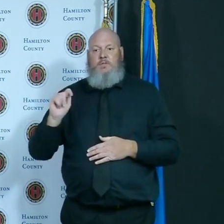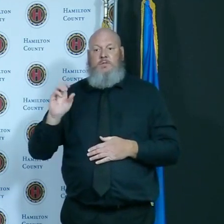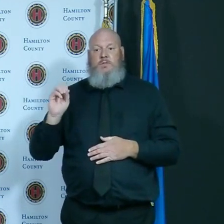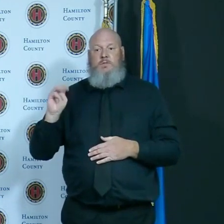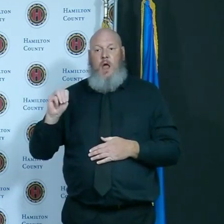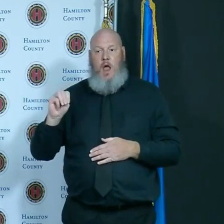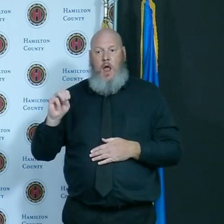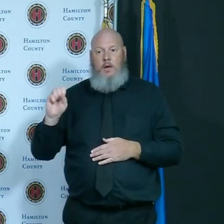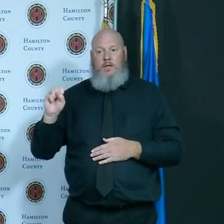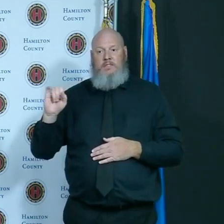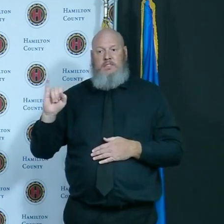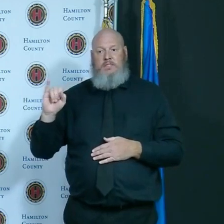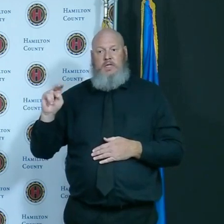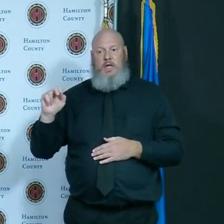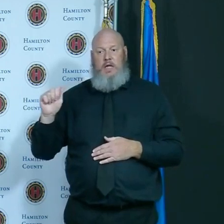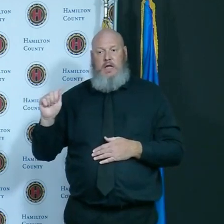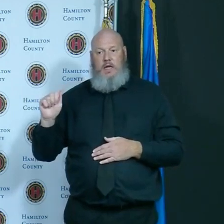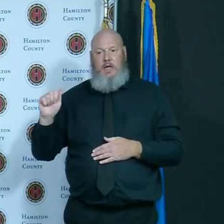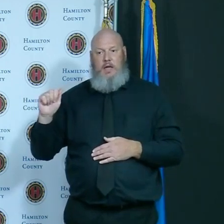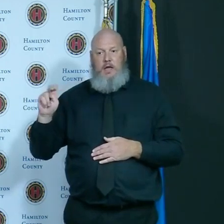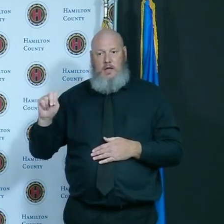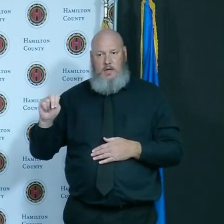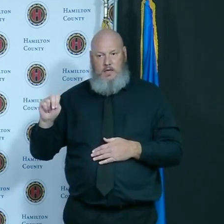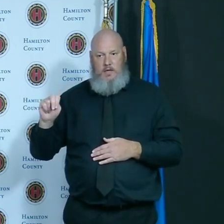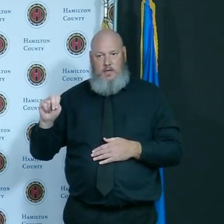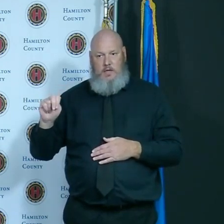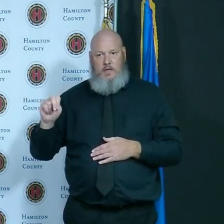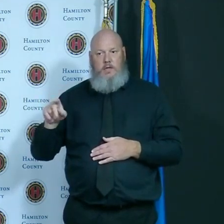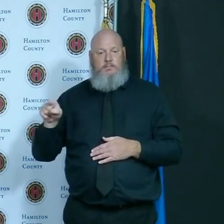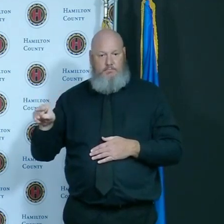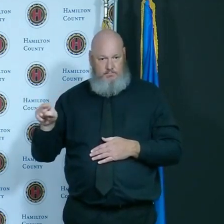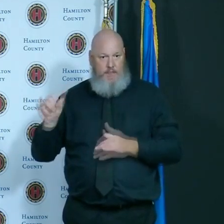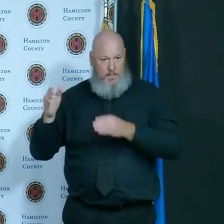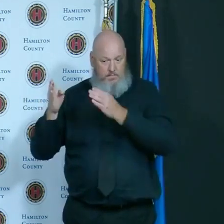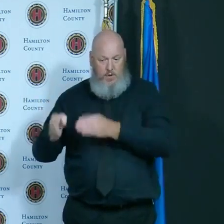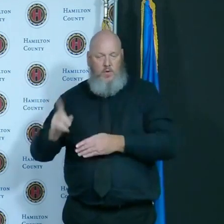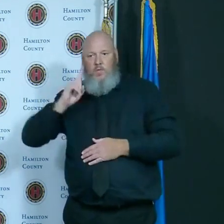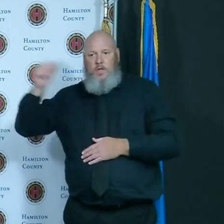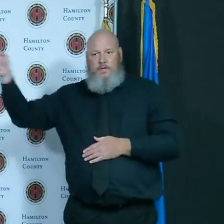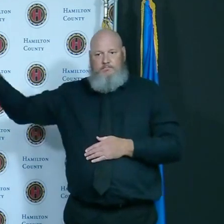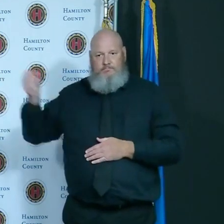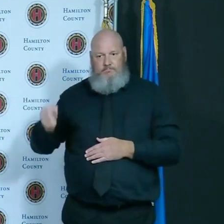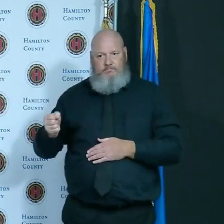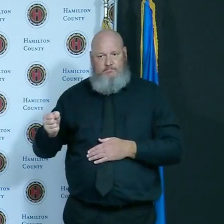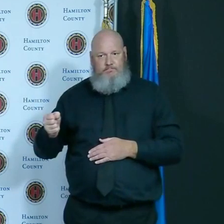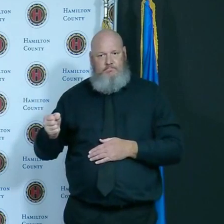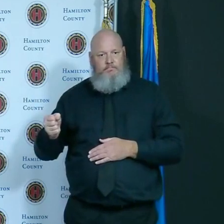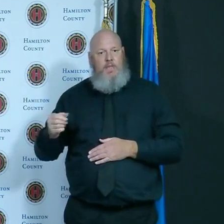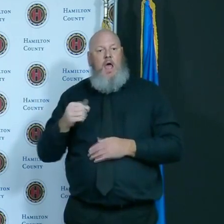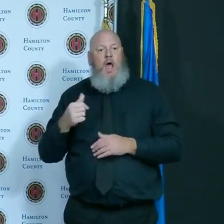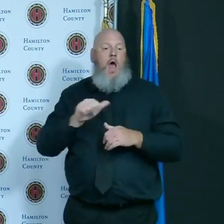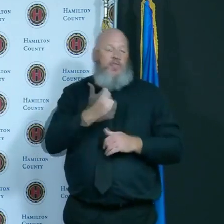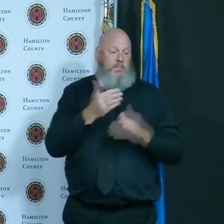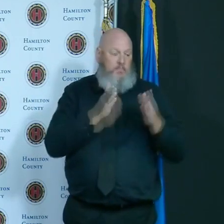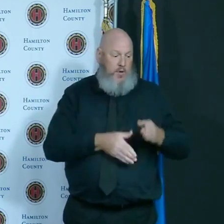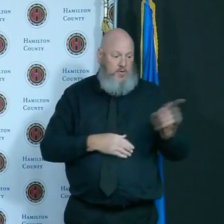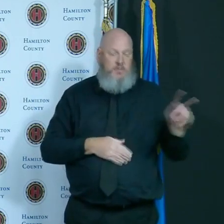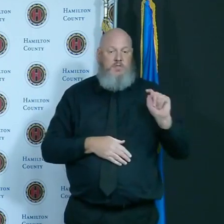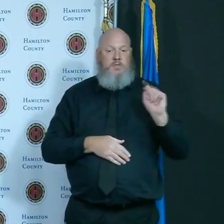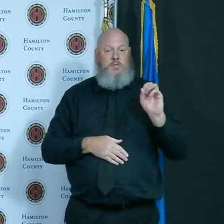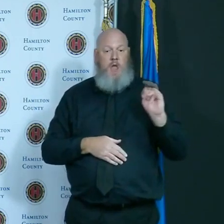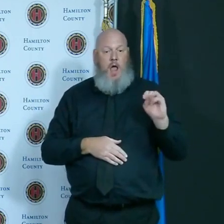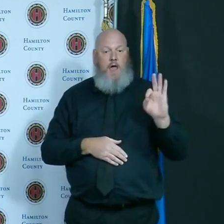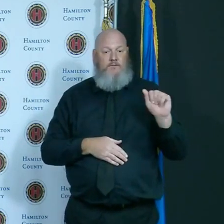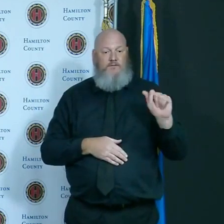to law enforcement about supply. We have seen some dips in the numbers, but it's rather sporadic. And so I know